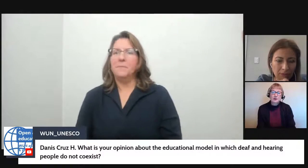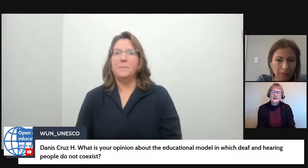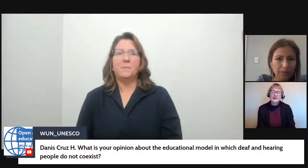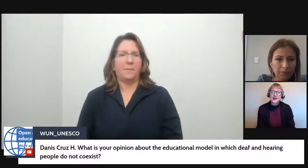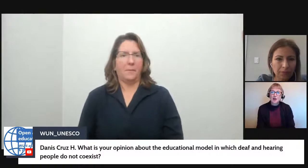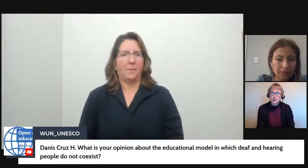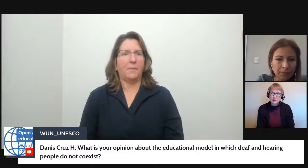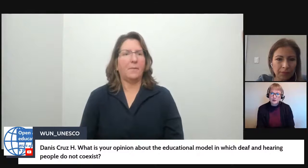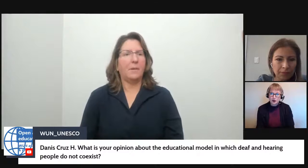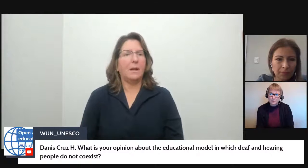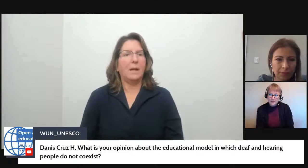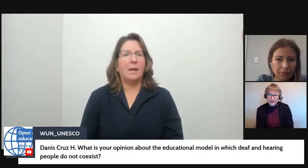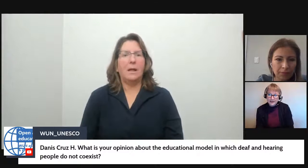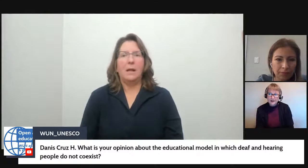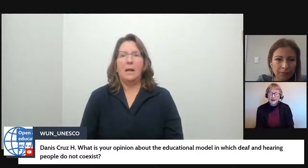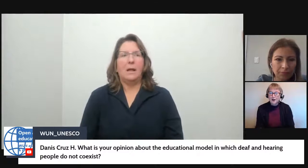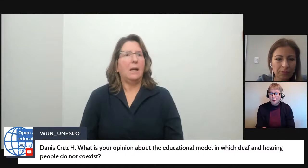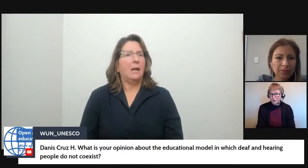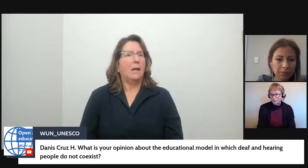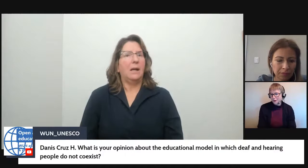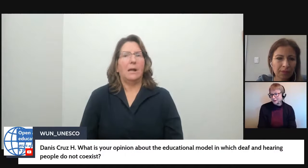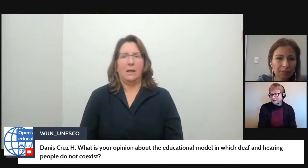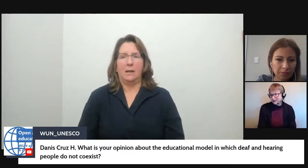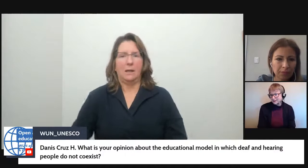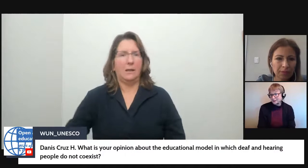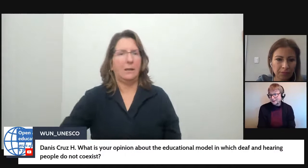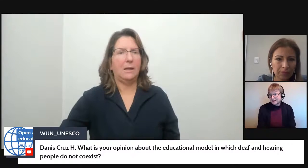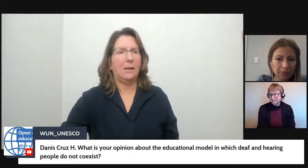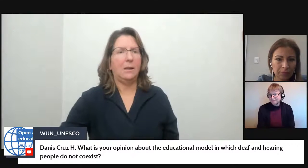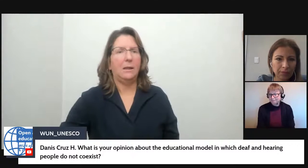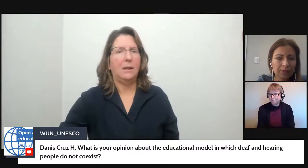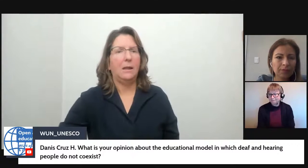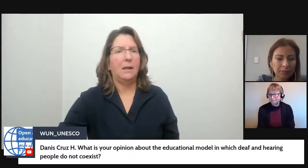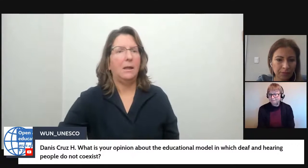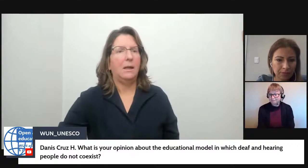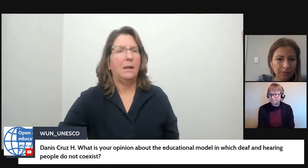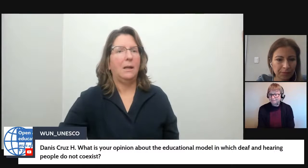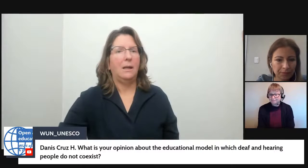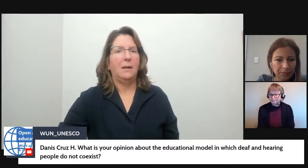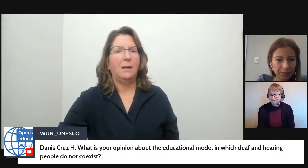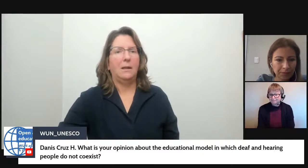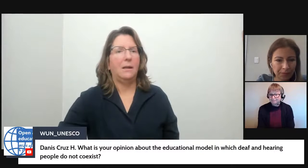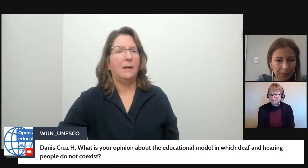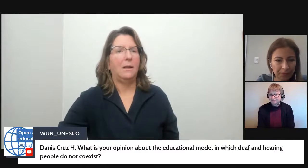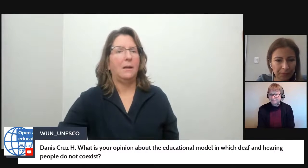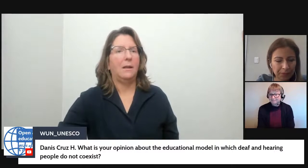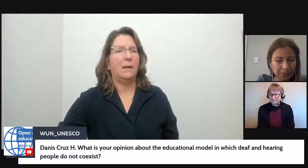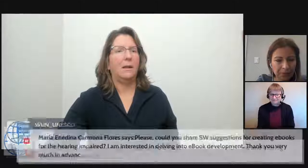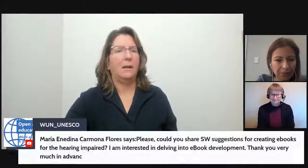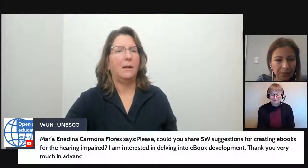two communities and not be dominating over the deaf community.